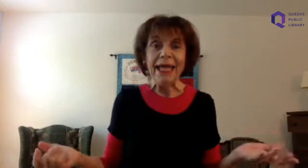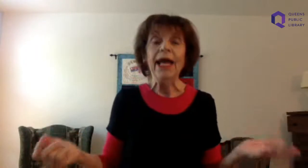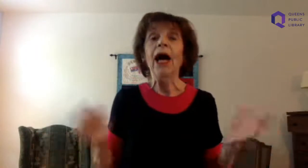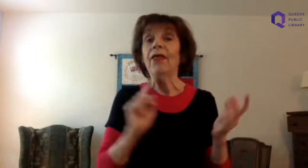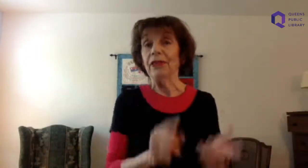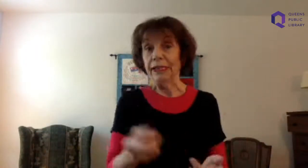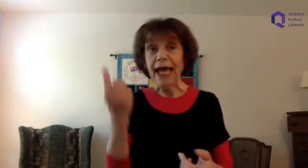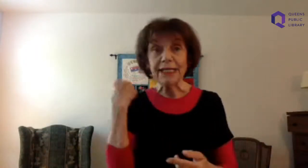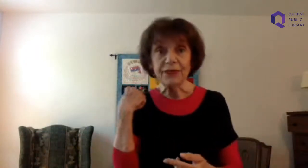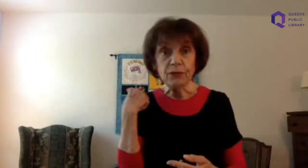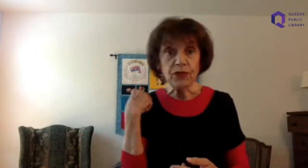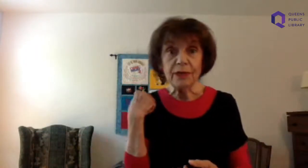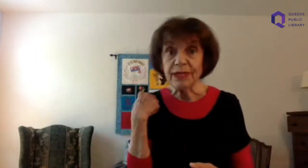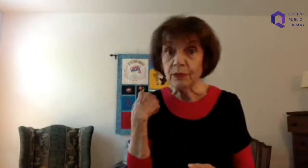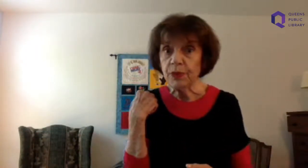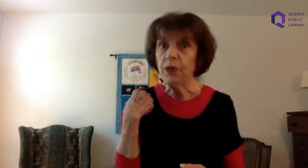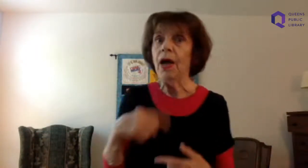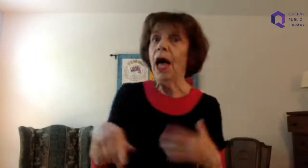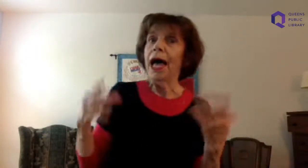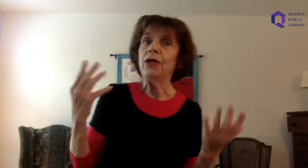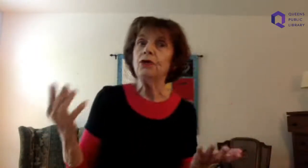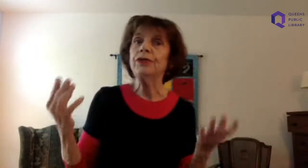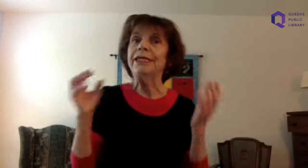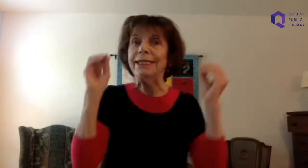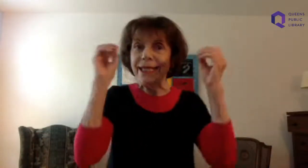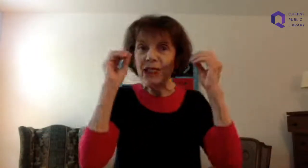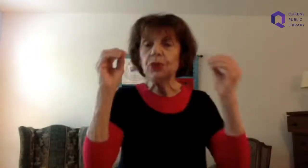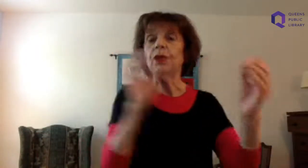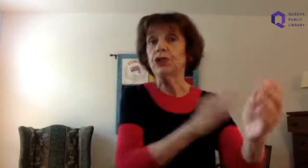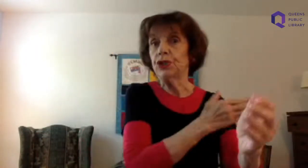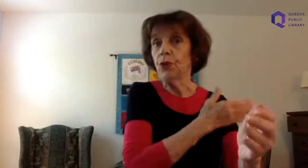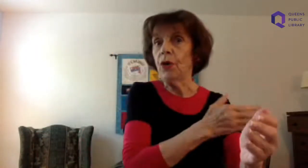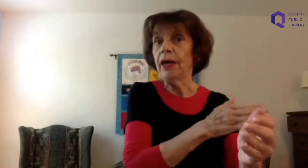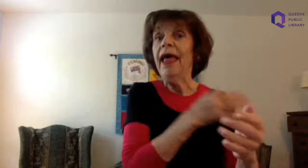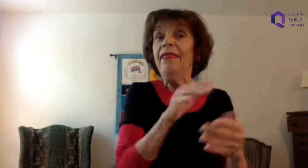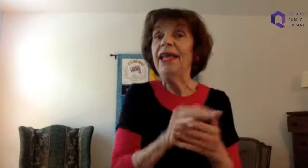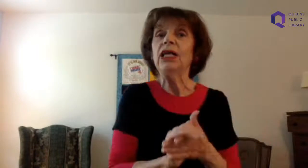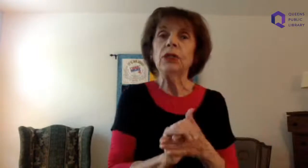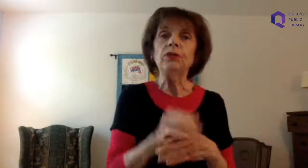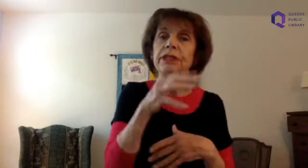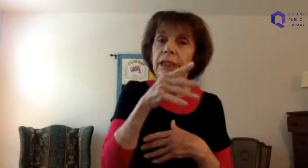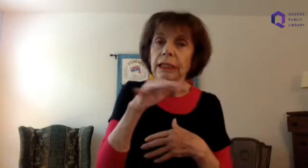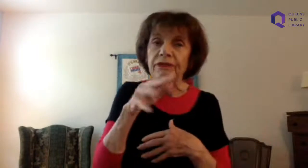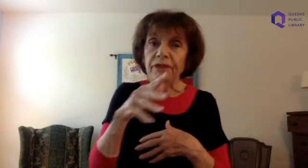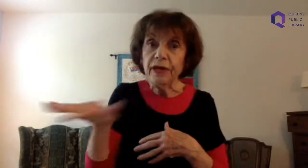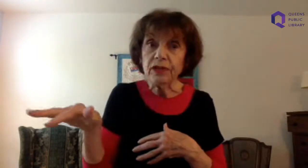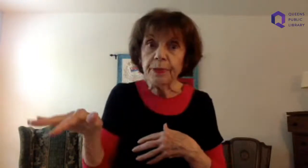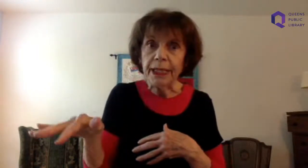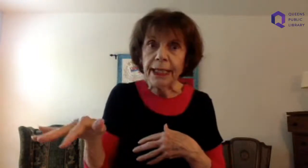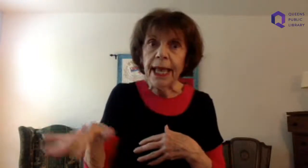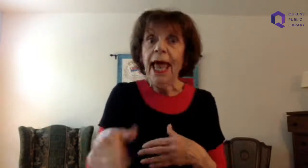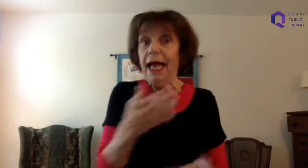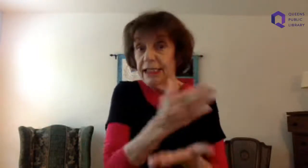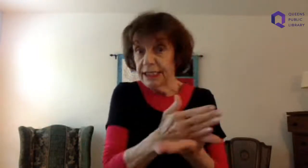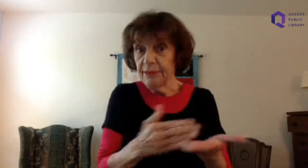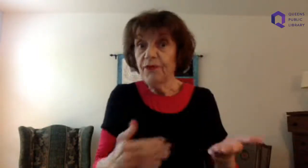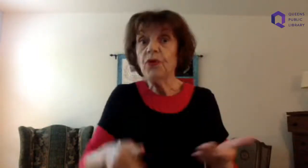And the last few times I'm with you, I usually teach you a song that includes a little finger spelling. And some of you